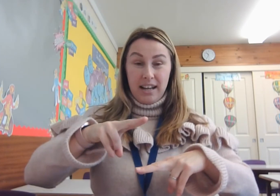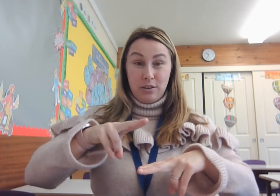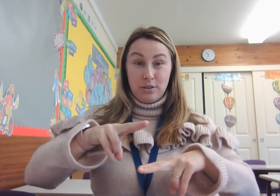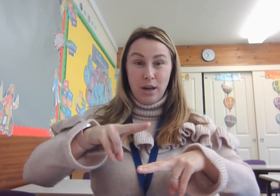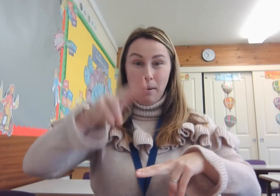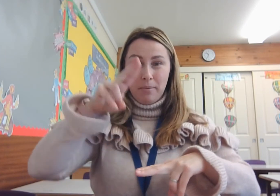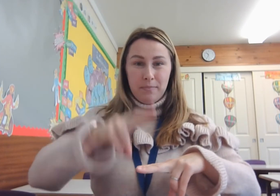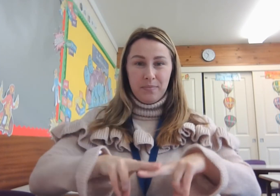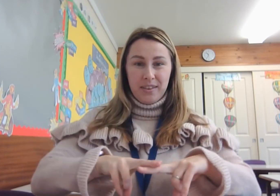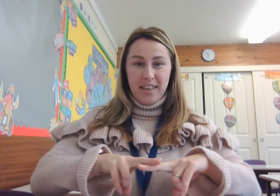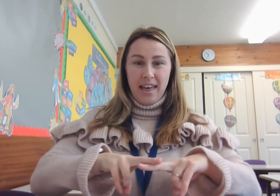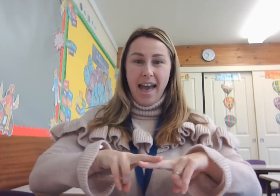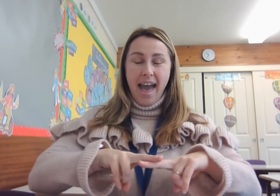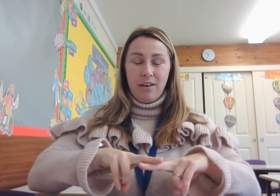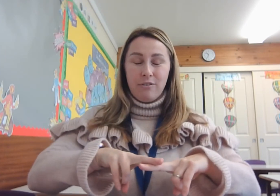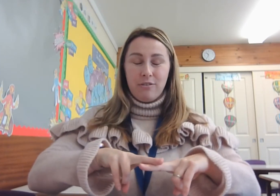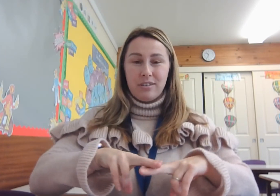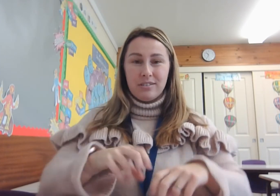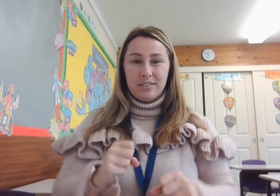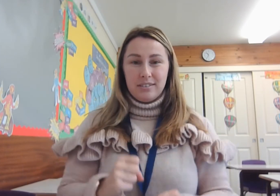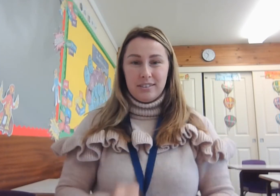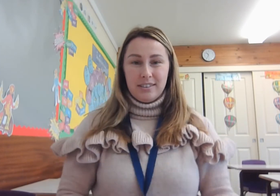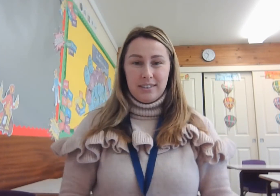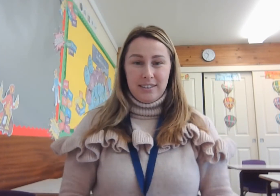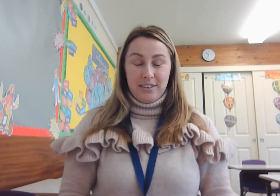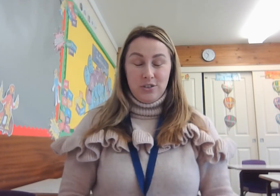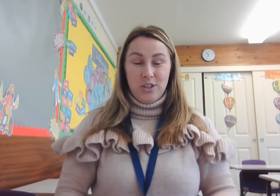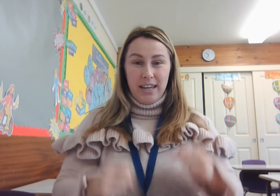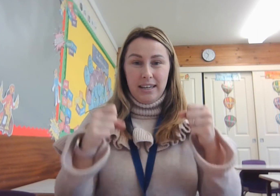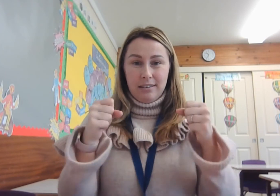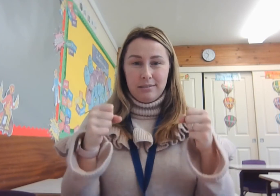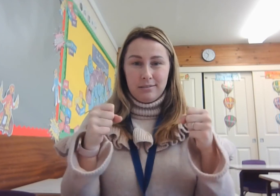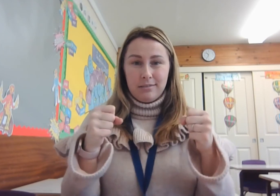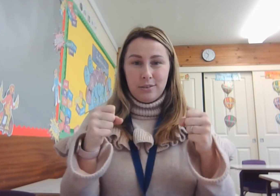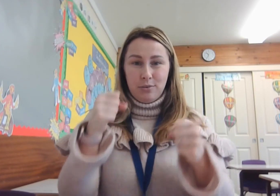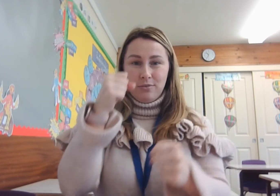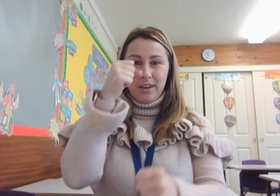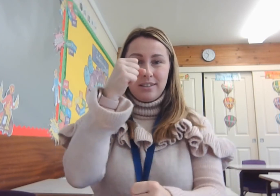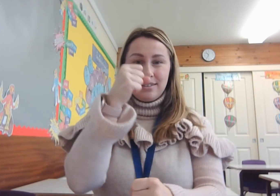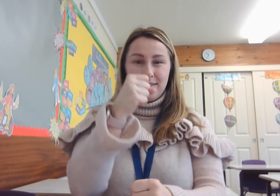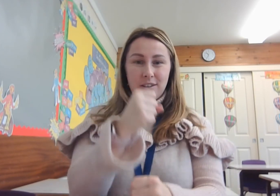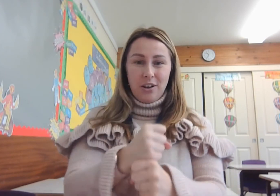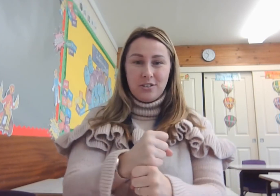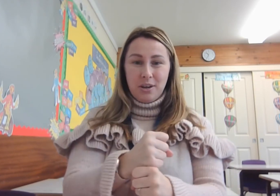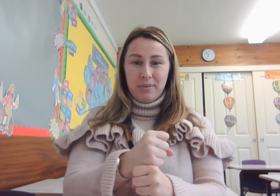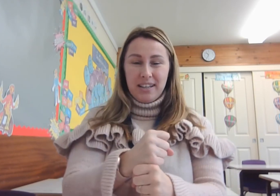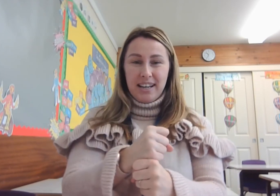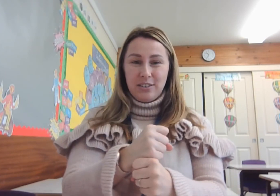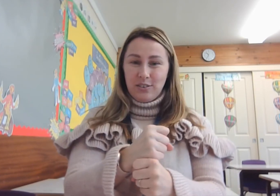on top. F. G. Two fists, your dominant hand on the